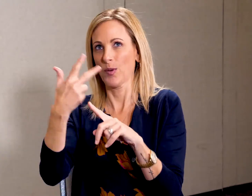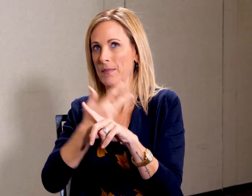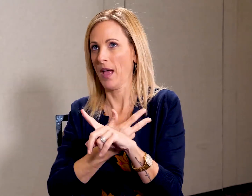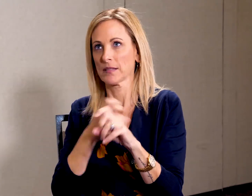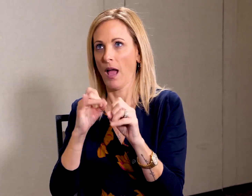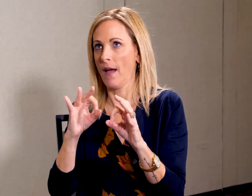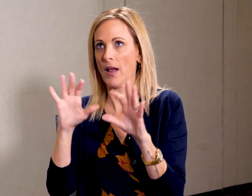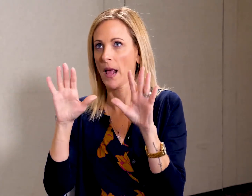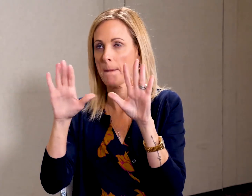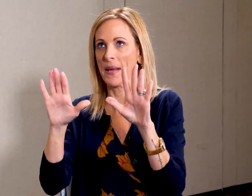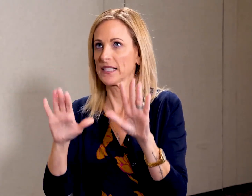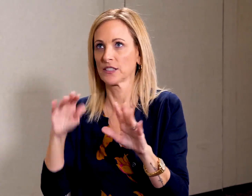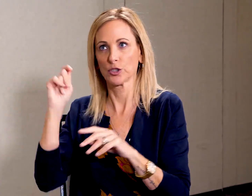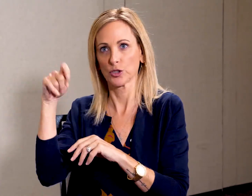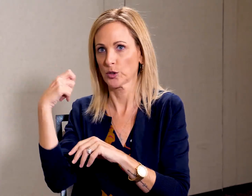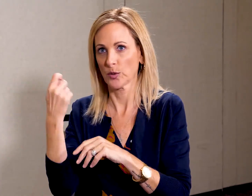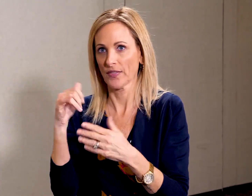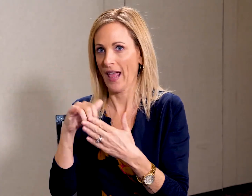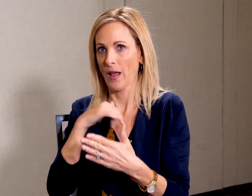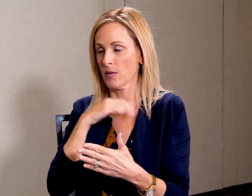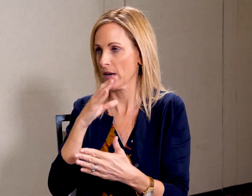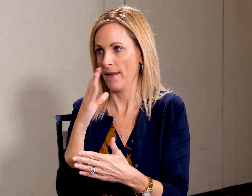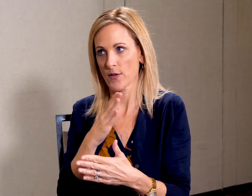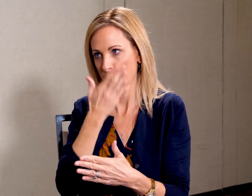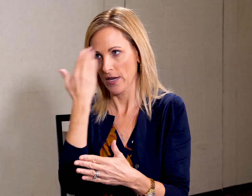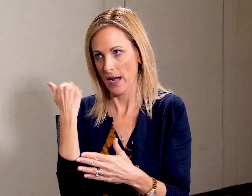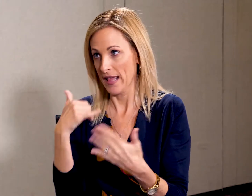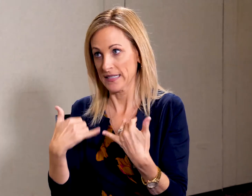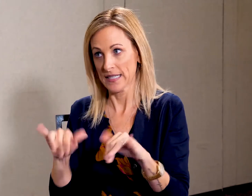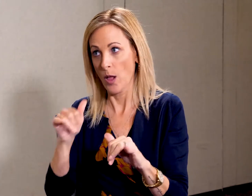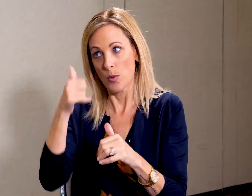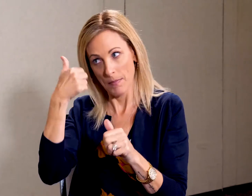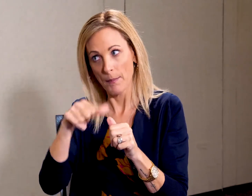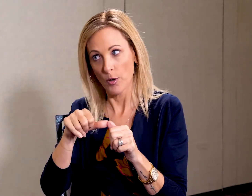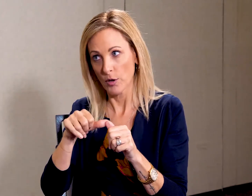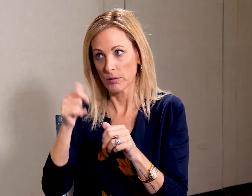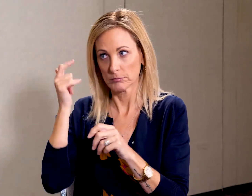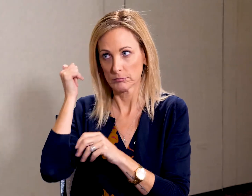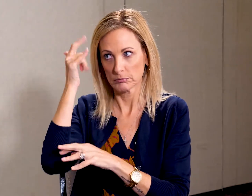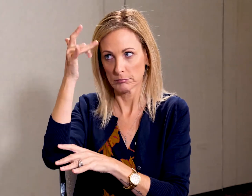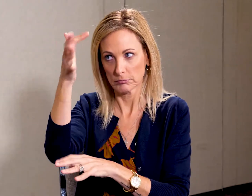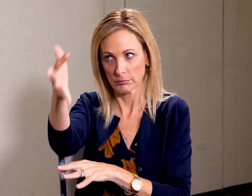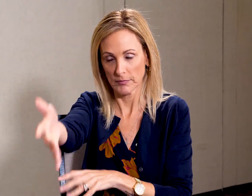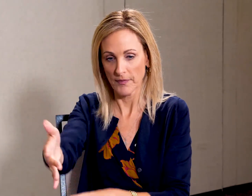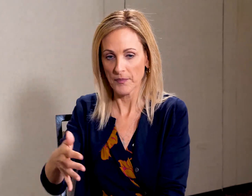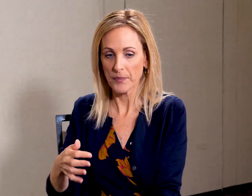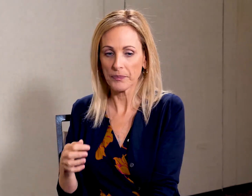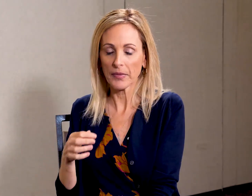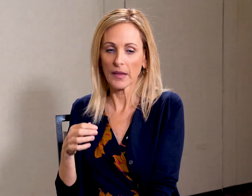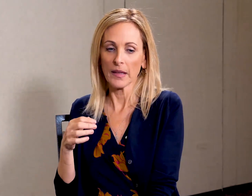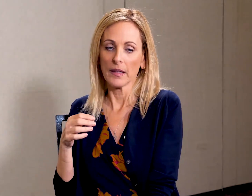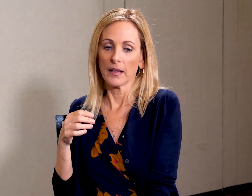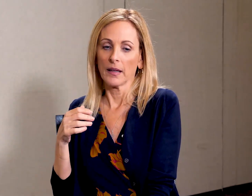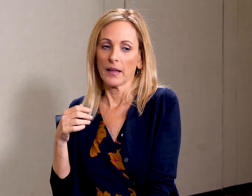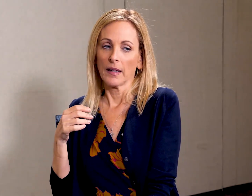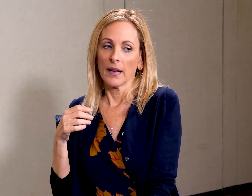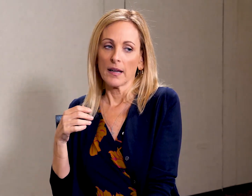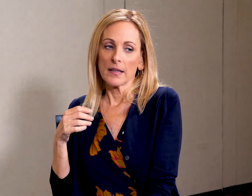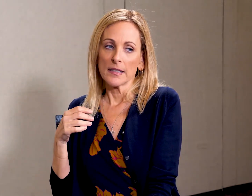and working on a film for 3 months on an amazing film shoot that I'll never forget. And I mean, I still remember all these years later.